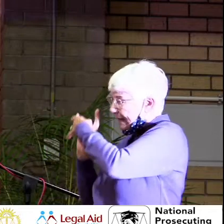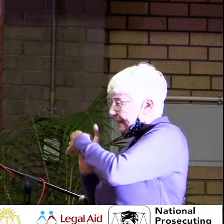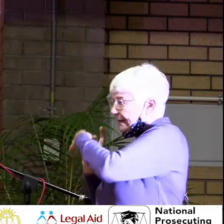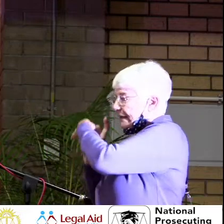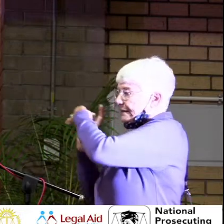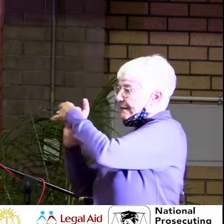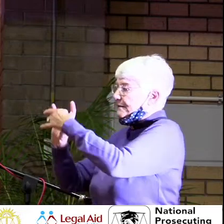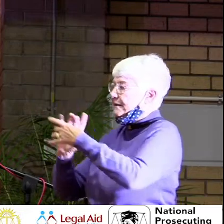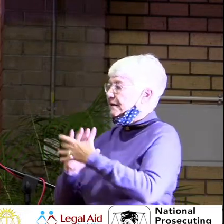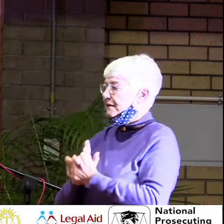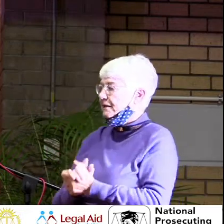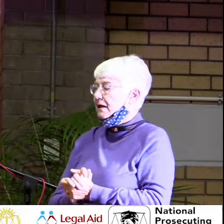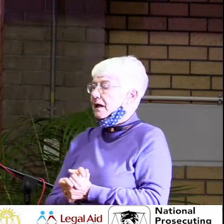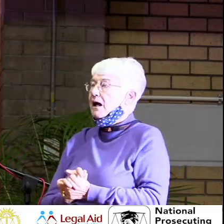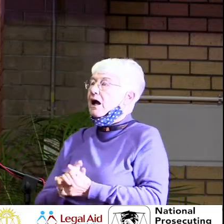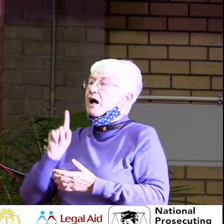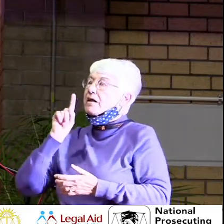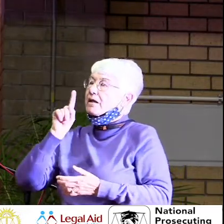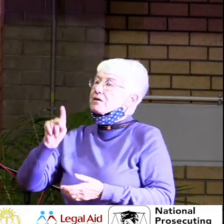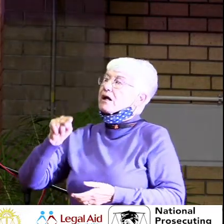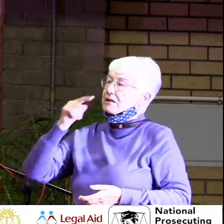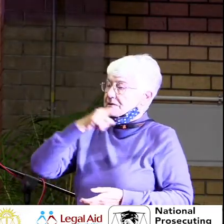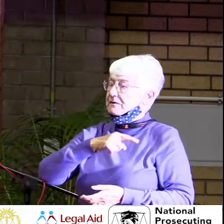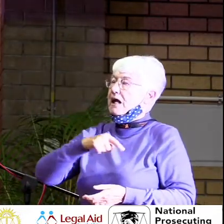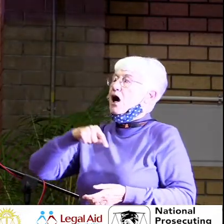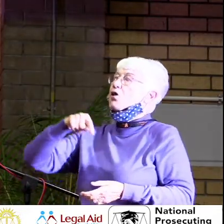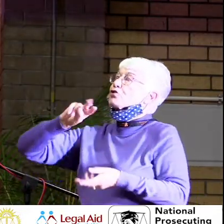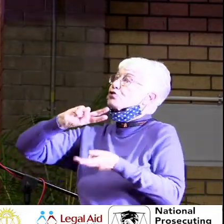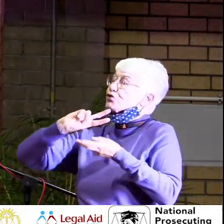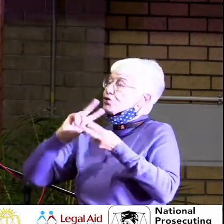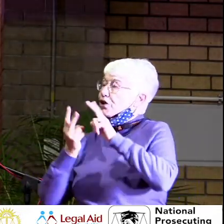Change comes from within.